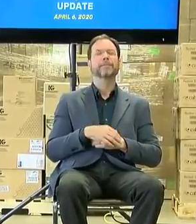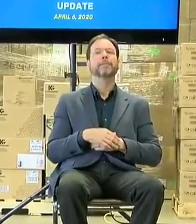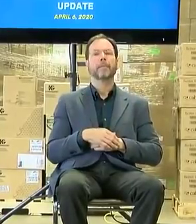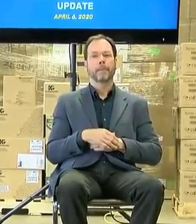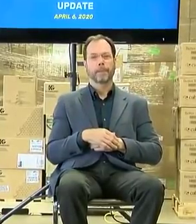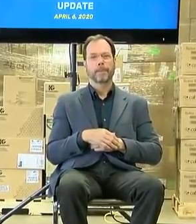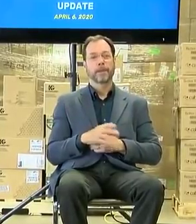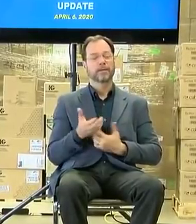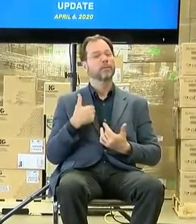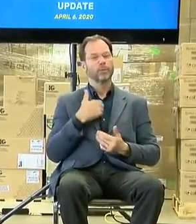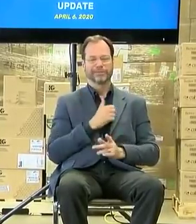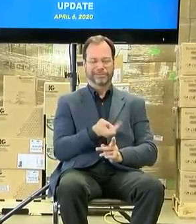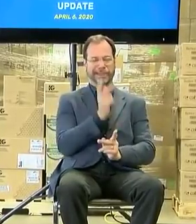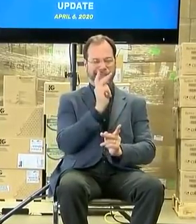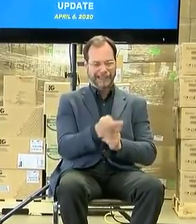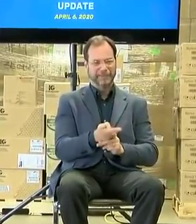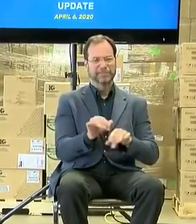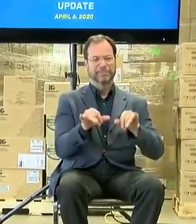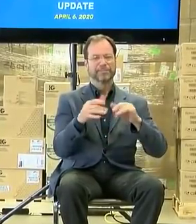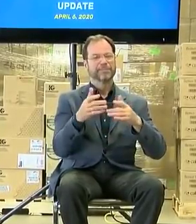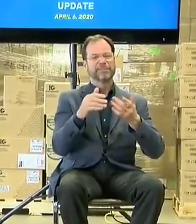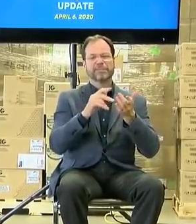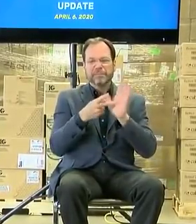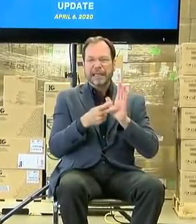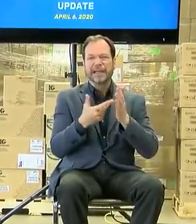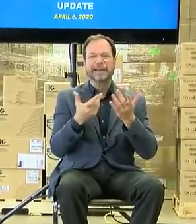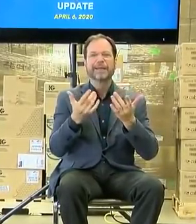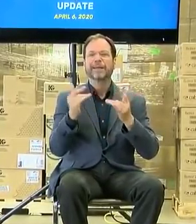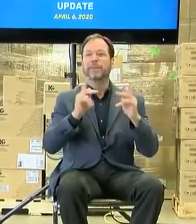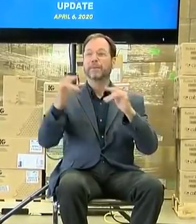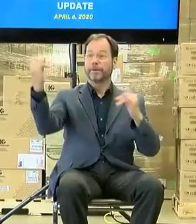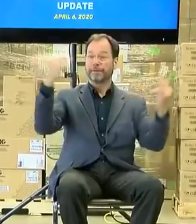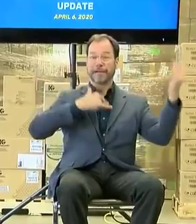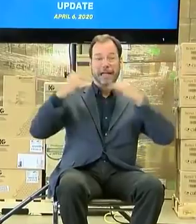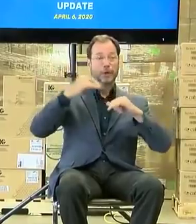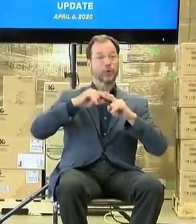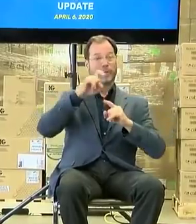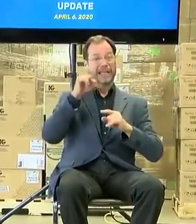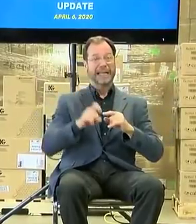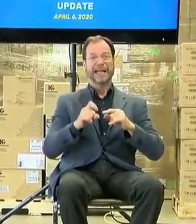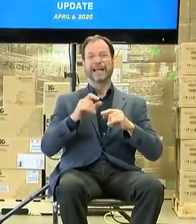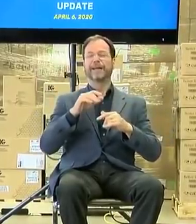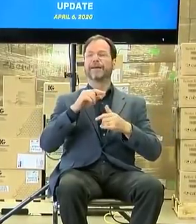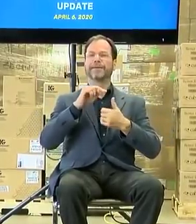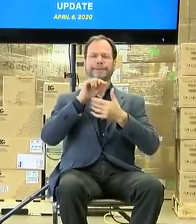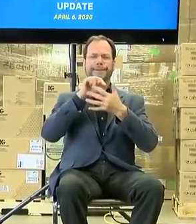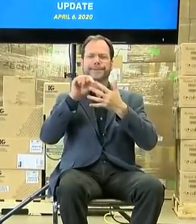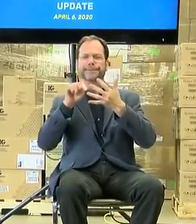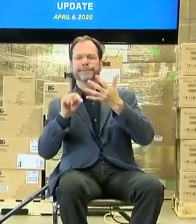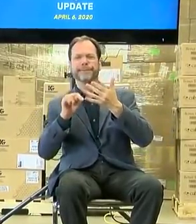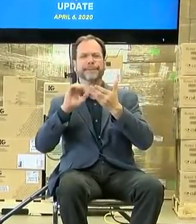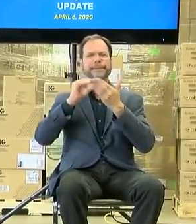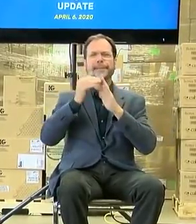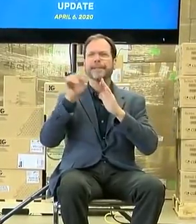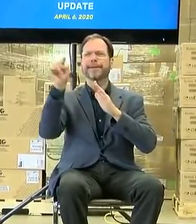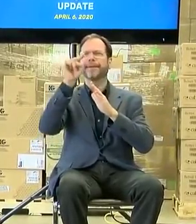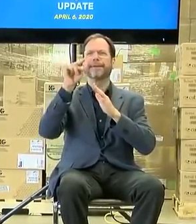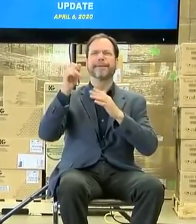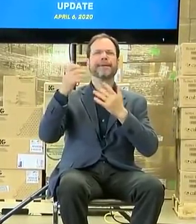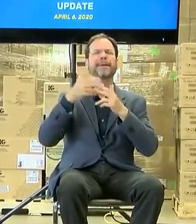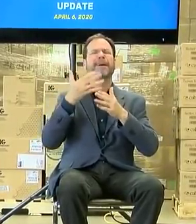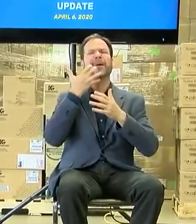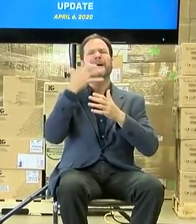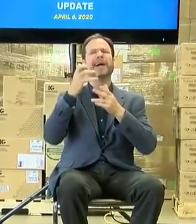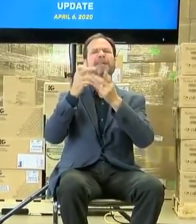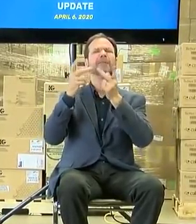maintain the travel restrictions about people being able to fly into Texas from what are considered to be hotspot zones